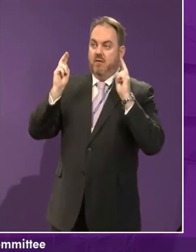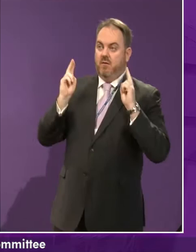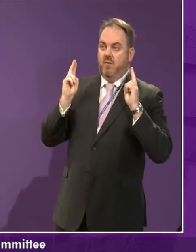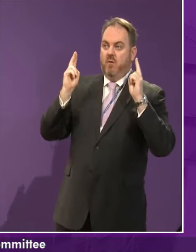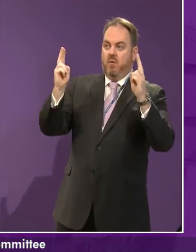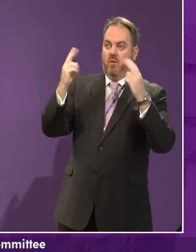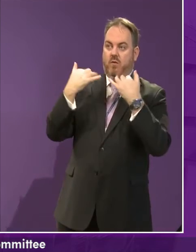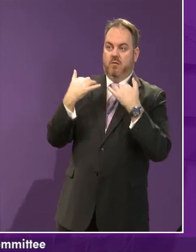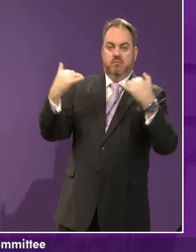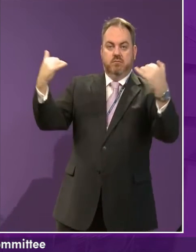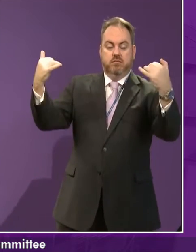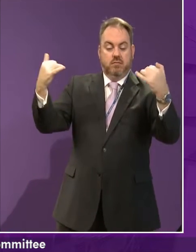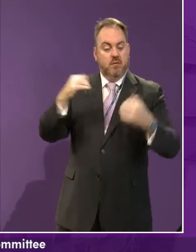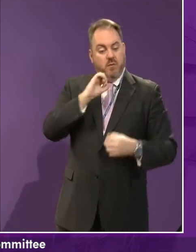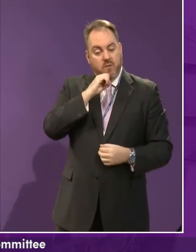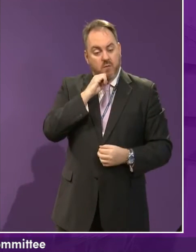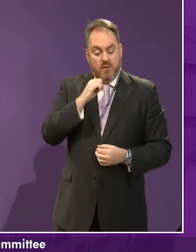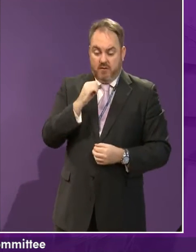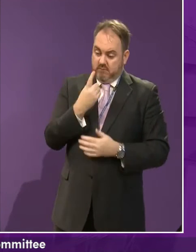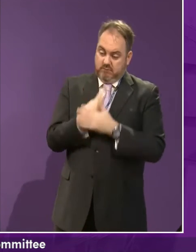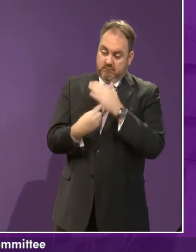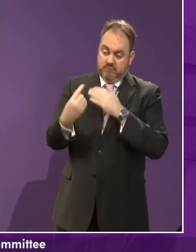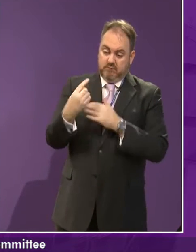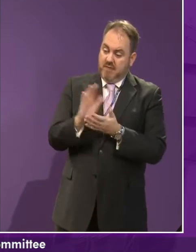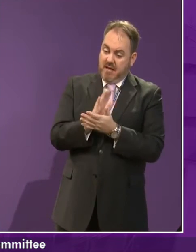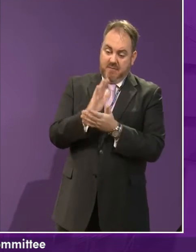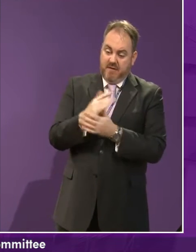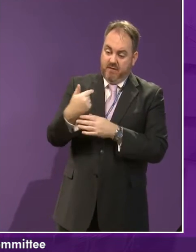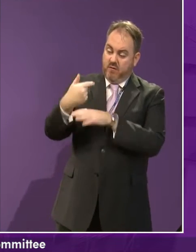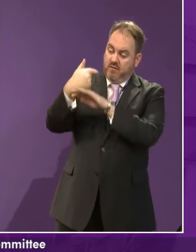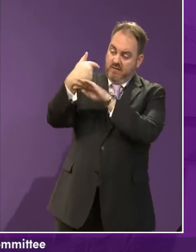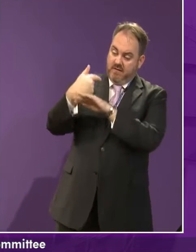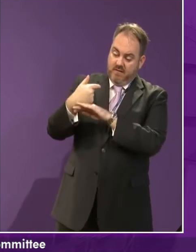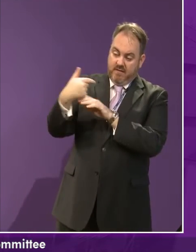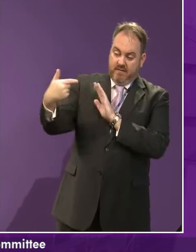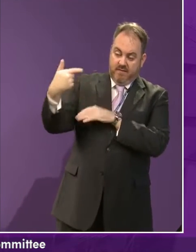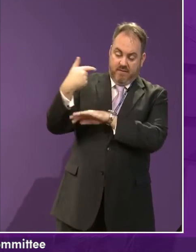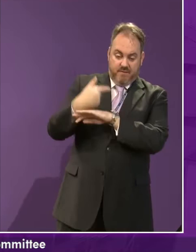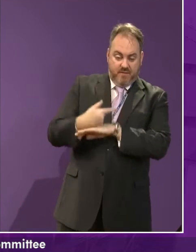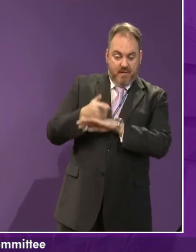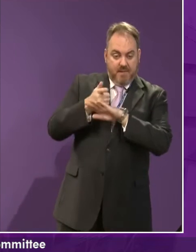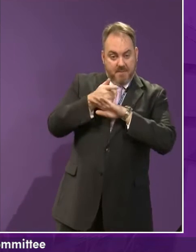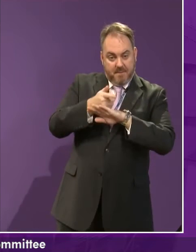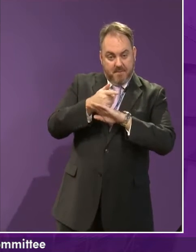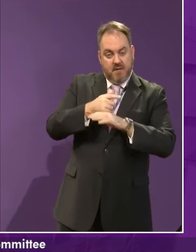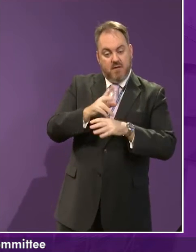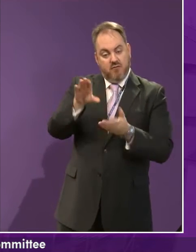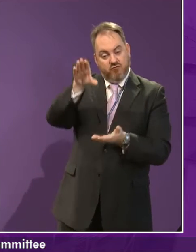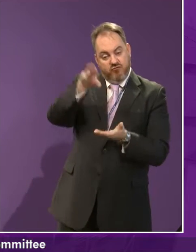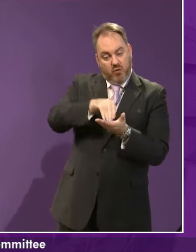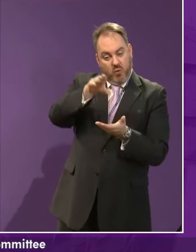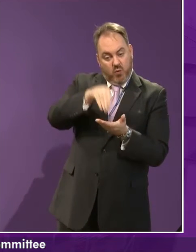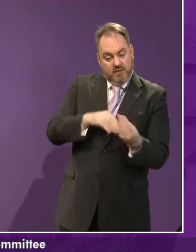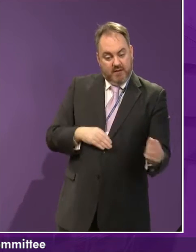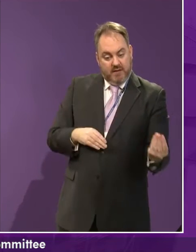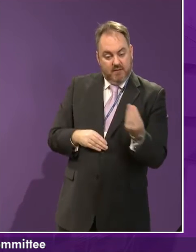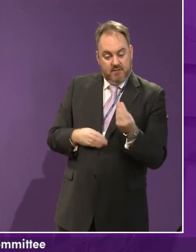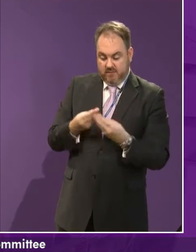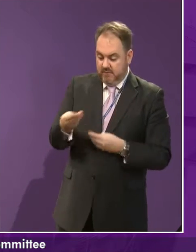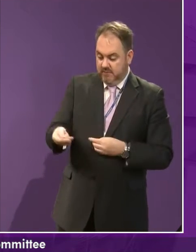as a performance assessment. We are always open to